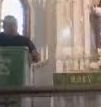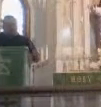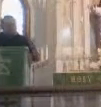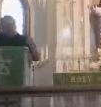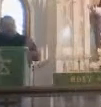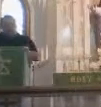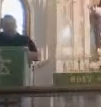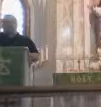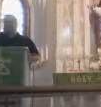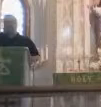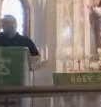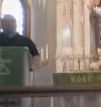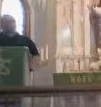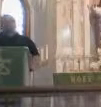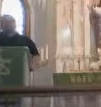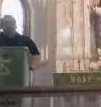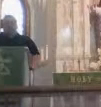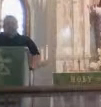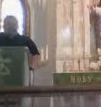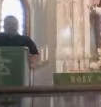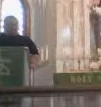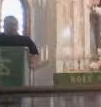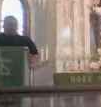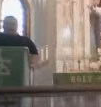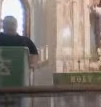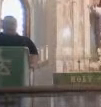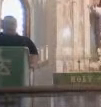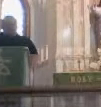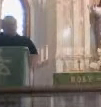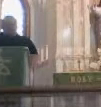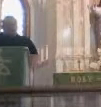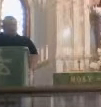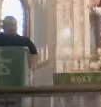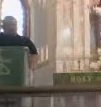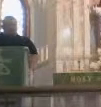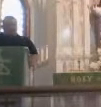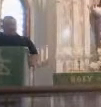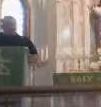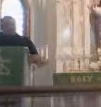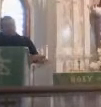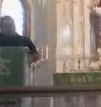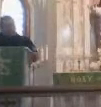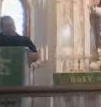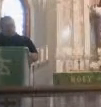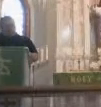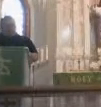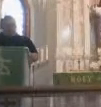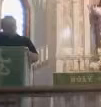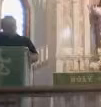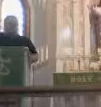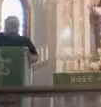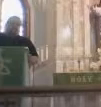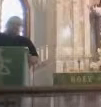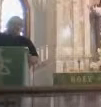apart, shattered the rocks before the Lord, but the Lord was not in the wind. After the wind, there was an earthquake, but the Lord was not in the